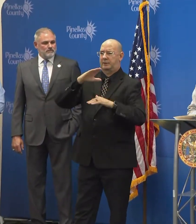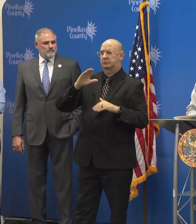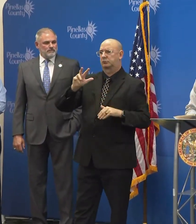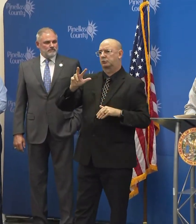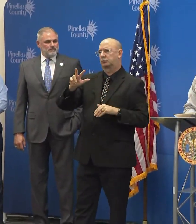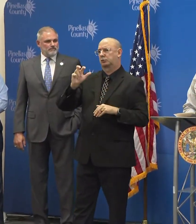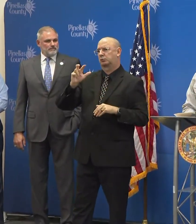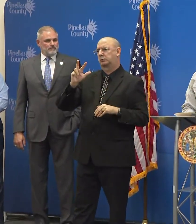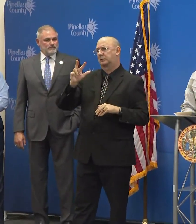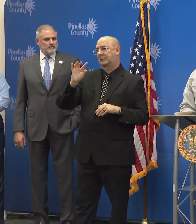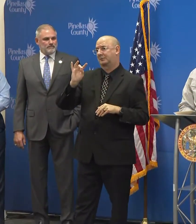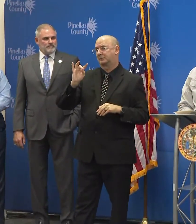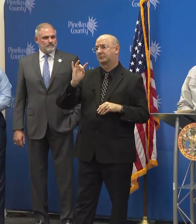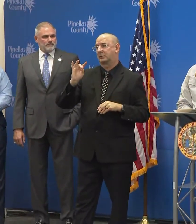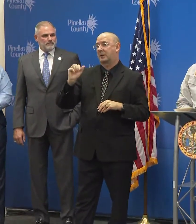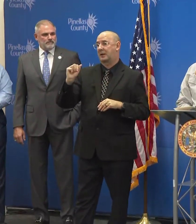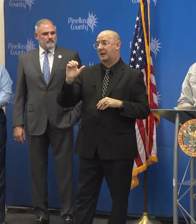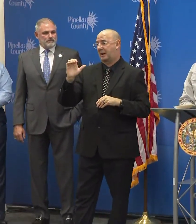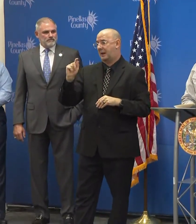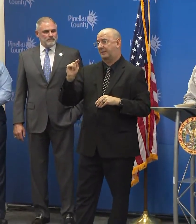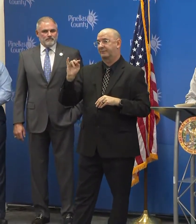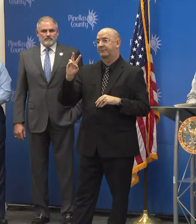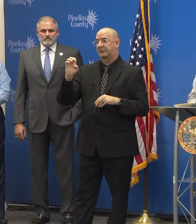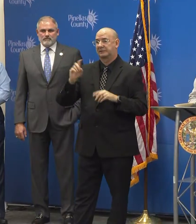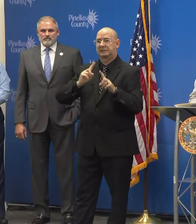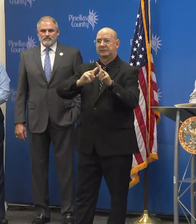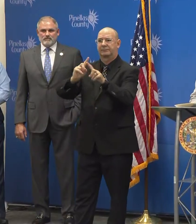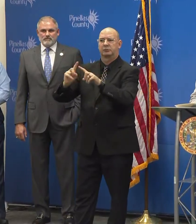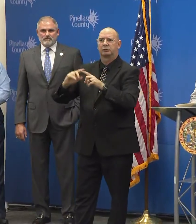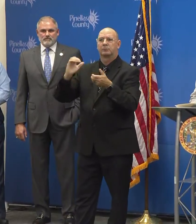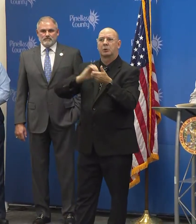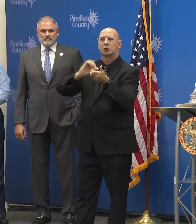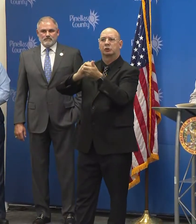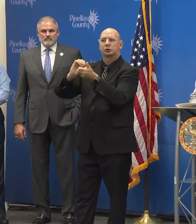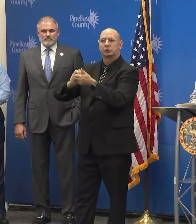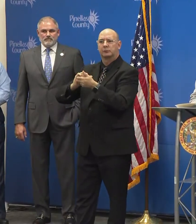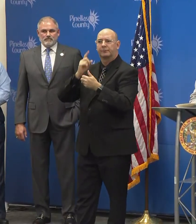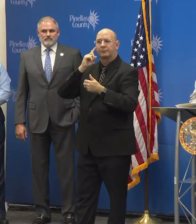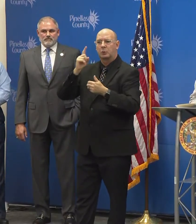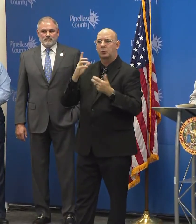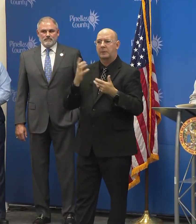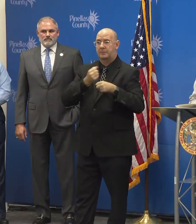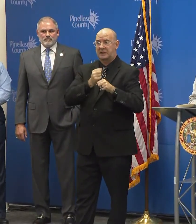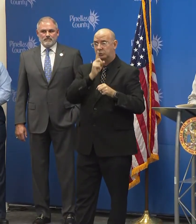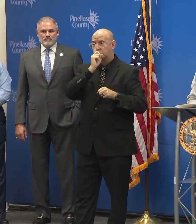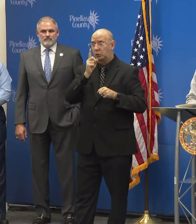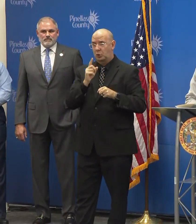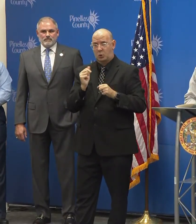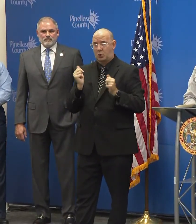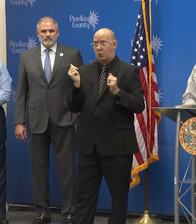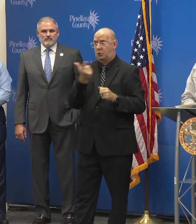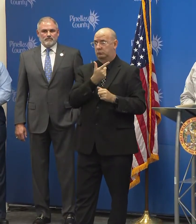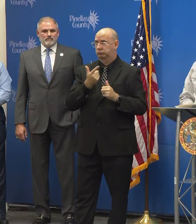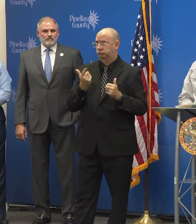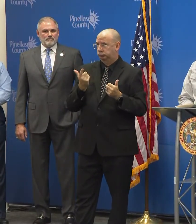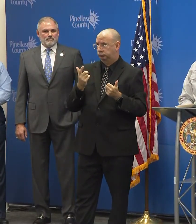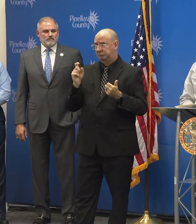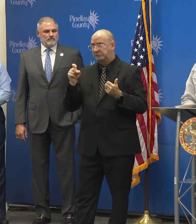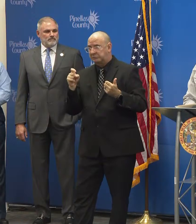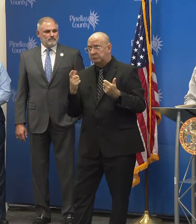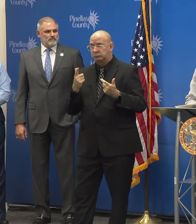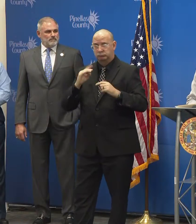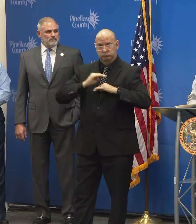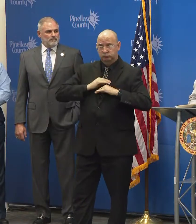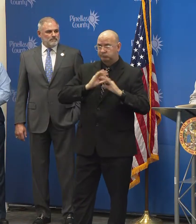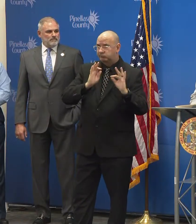heard the governor say. We are working with those local partners, and we are working diligently to ensure all needs are met. I'm sure since we've flown here, there's been